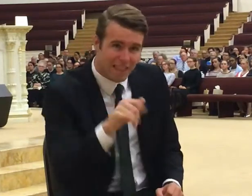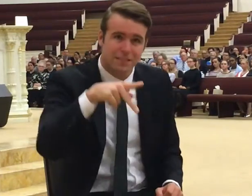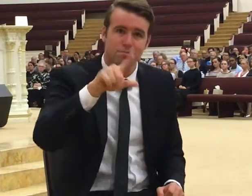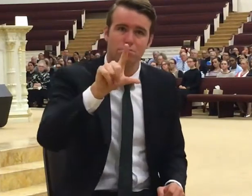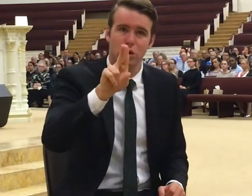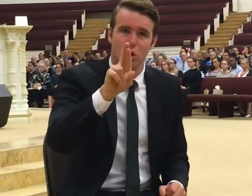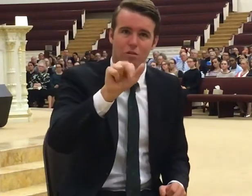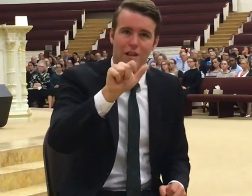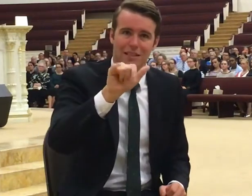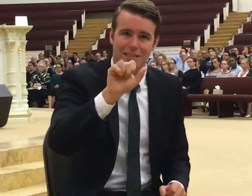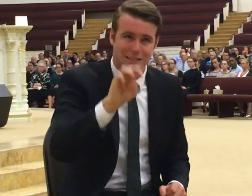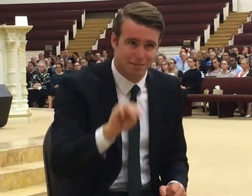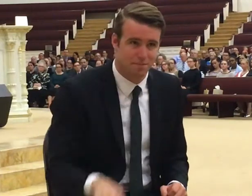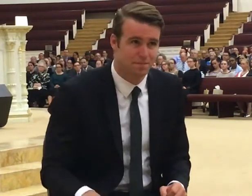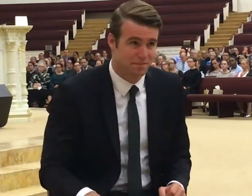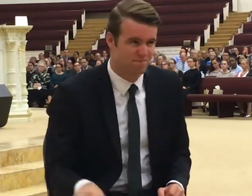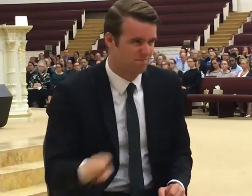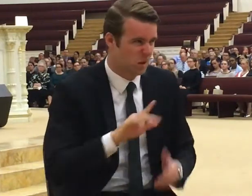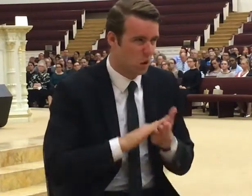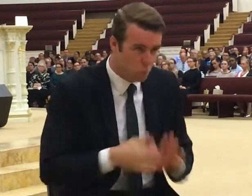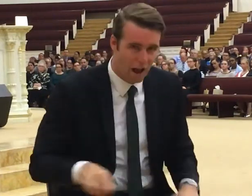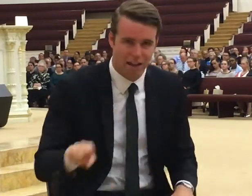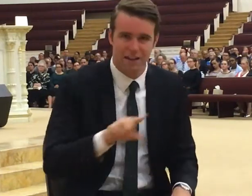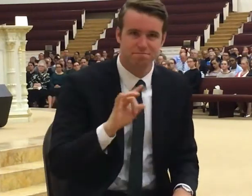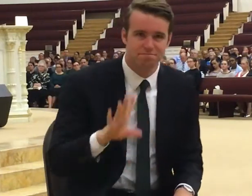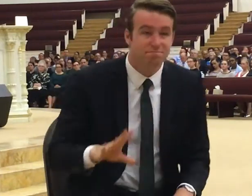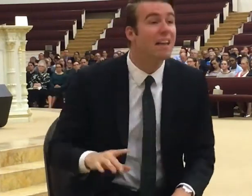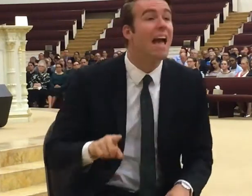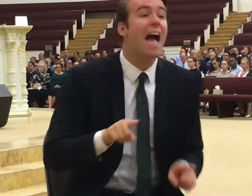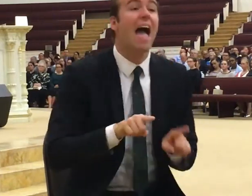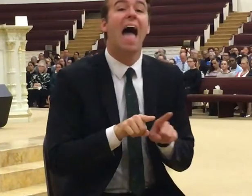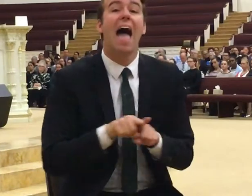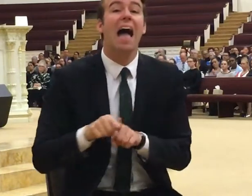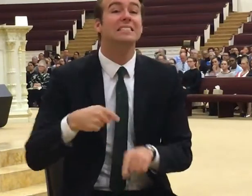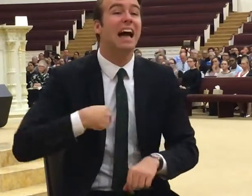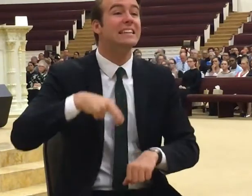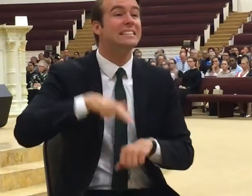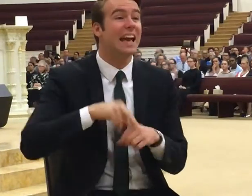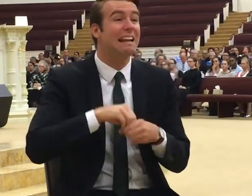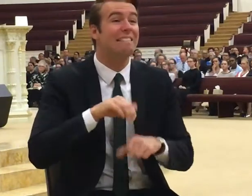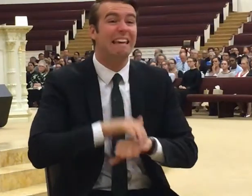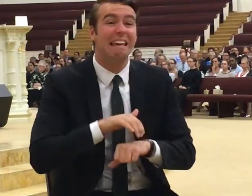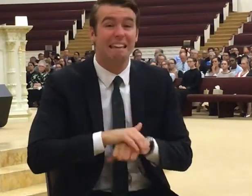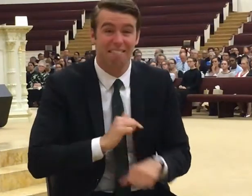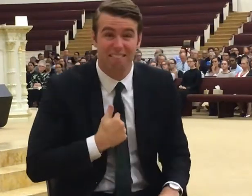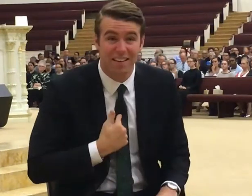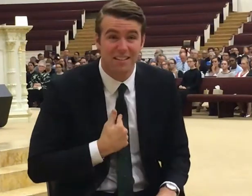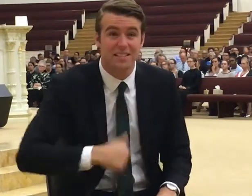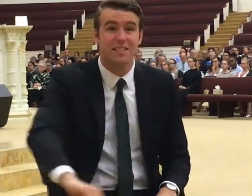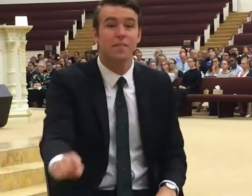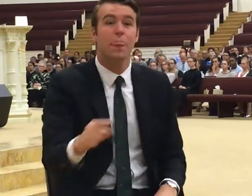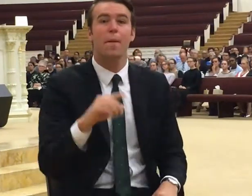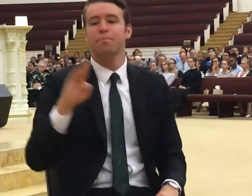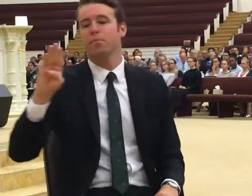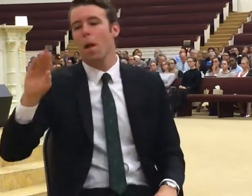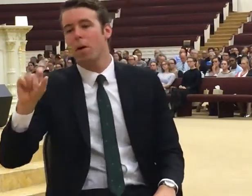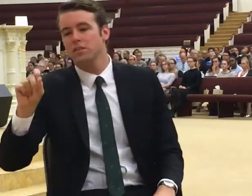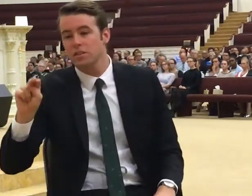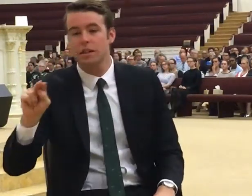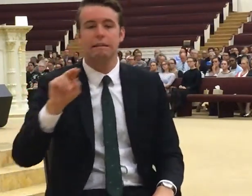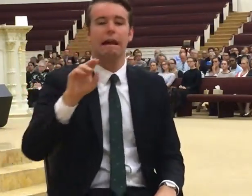Or, as I sat in York, England, the week after Boston and